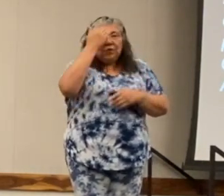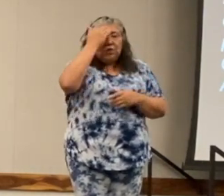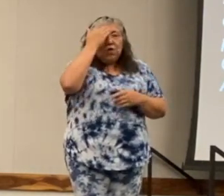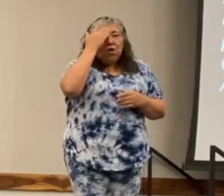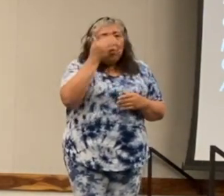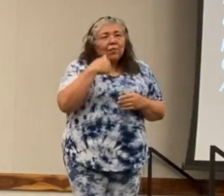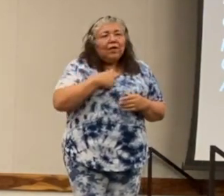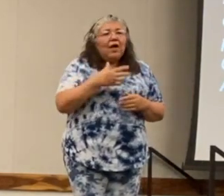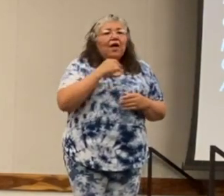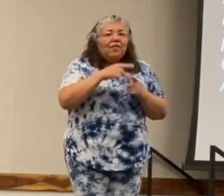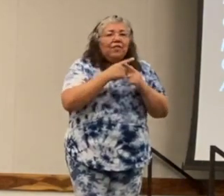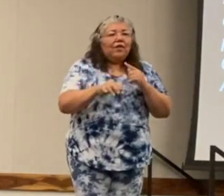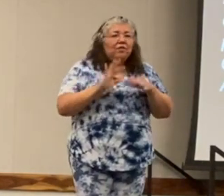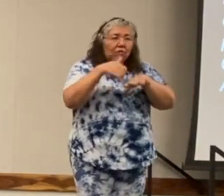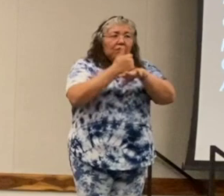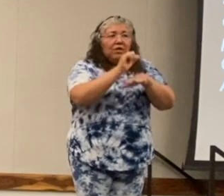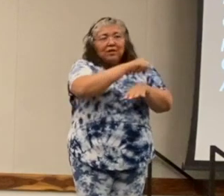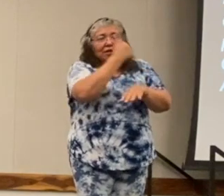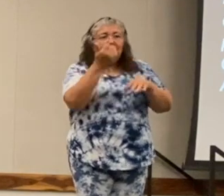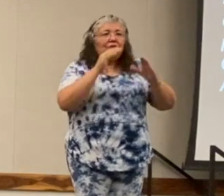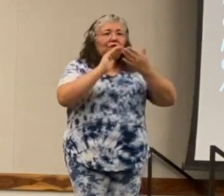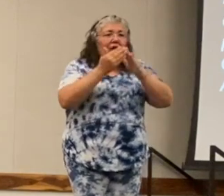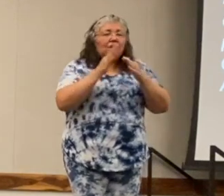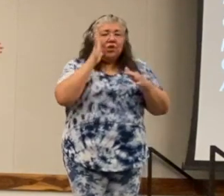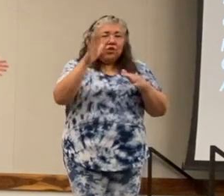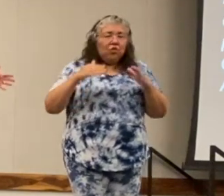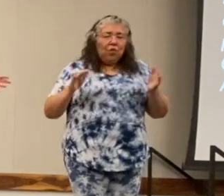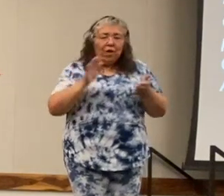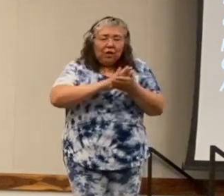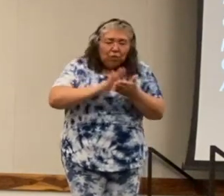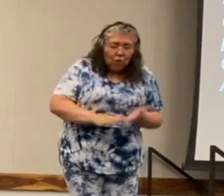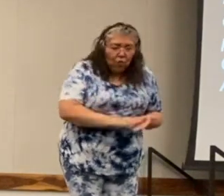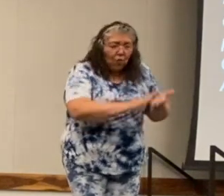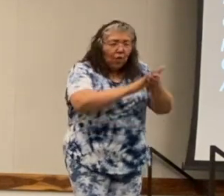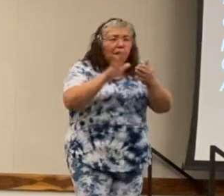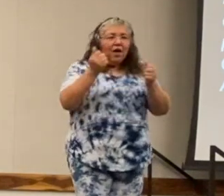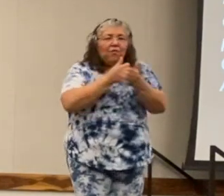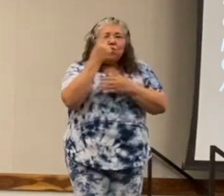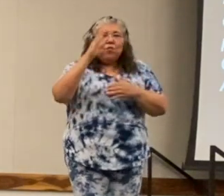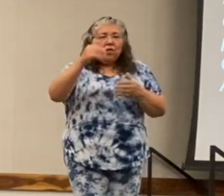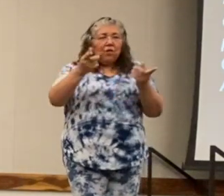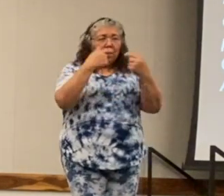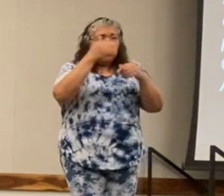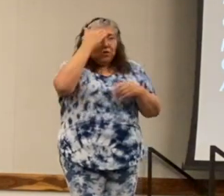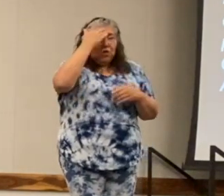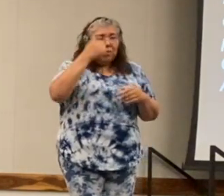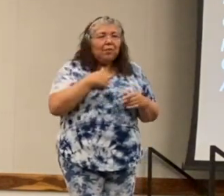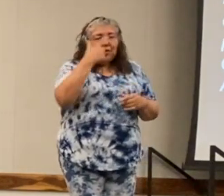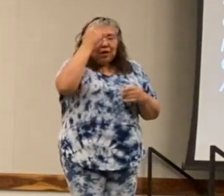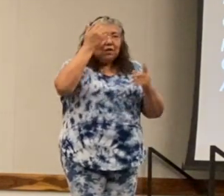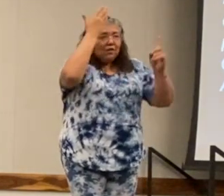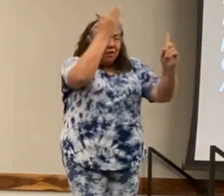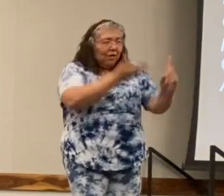going to put you in another town, and you're going to sweep it all up, and everybody's going to come to know me because of you.